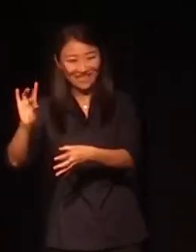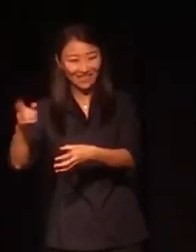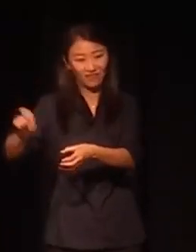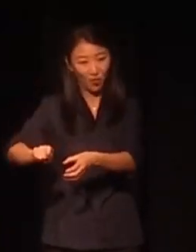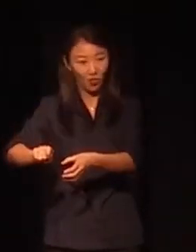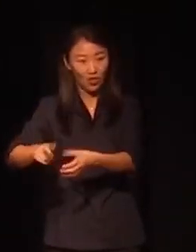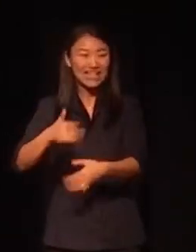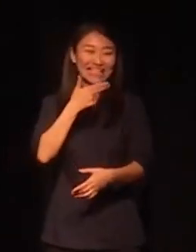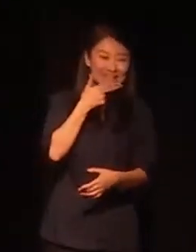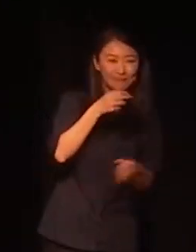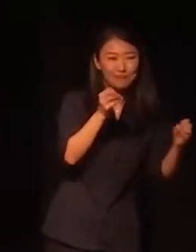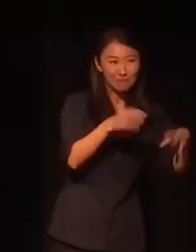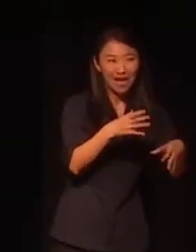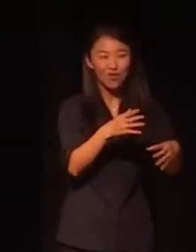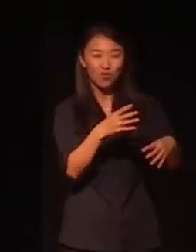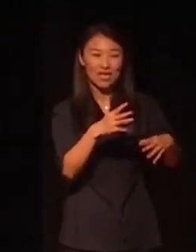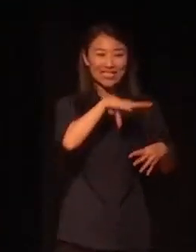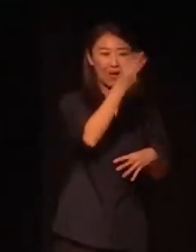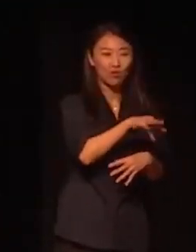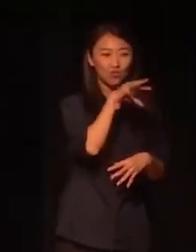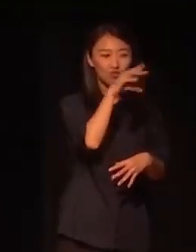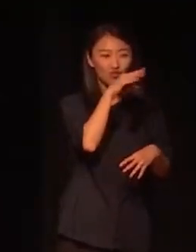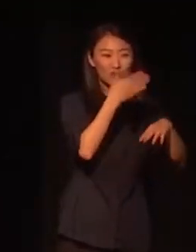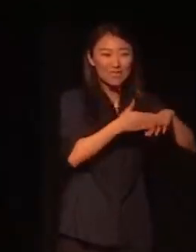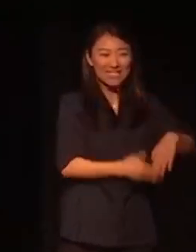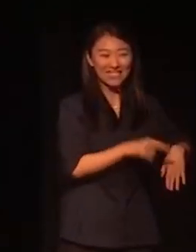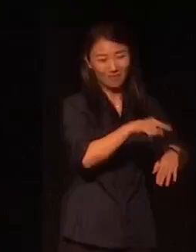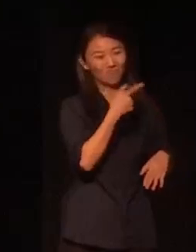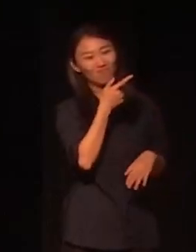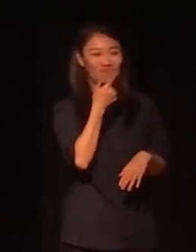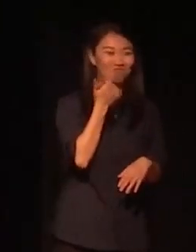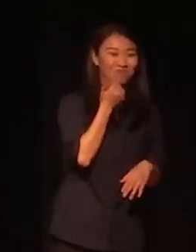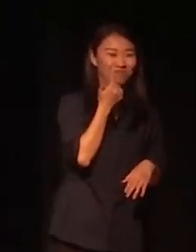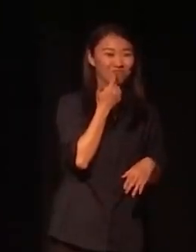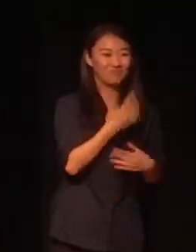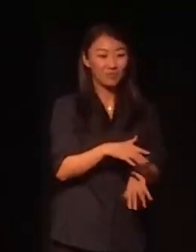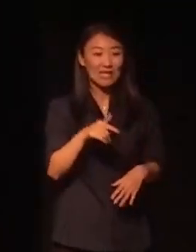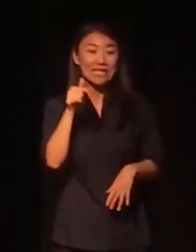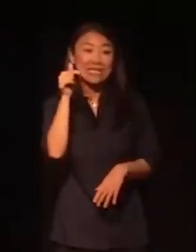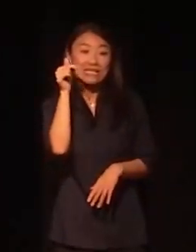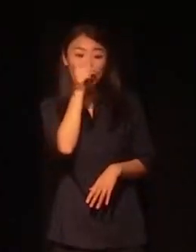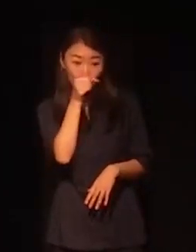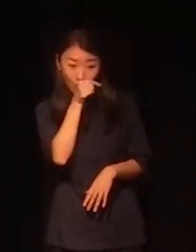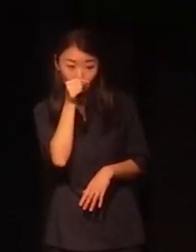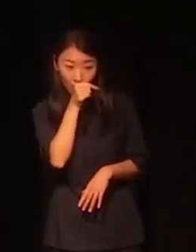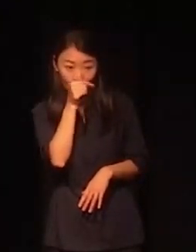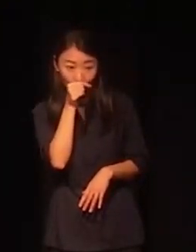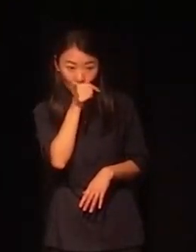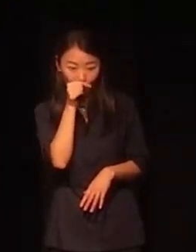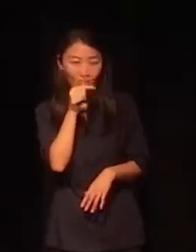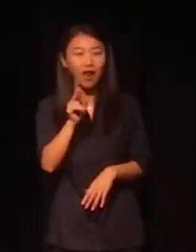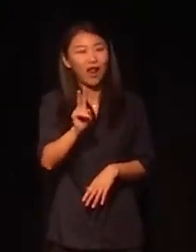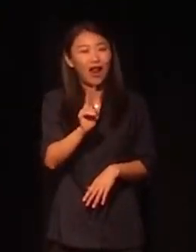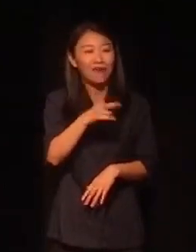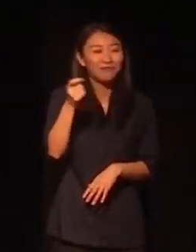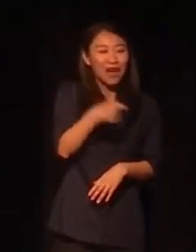juan. Okay, salt fried squid rolls. And then you also can use you as the way of